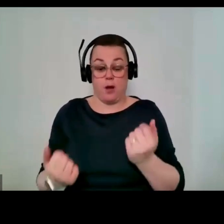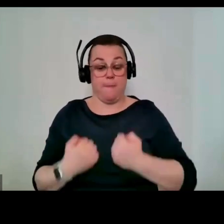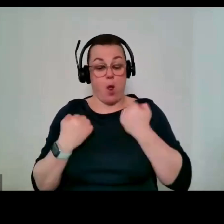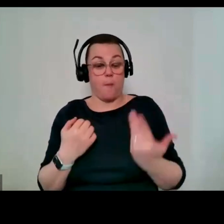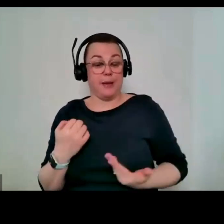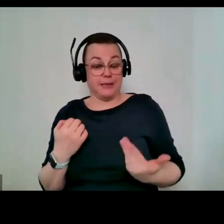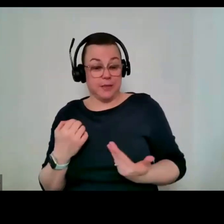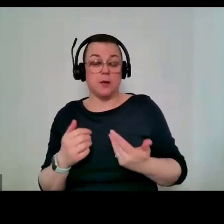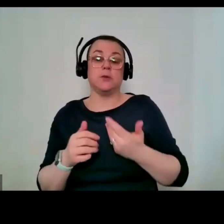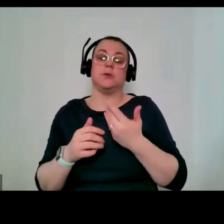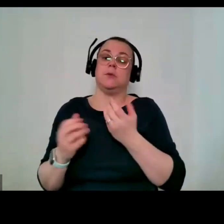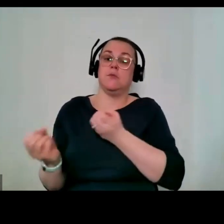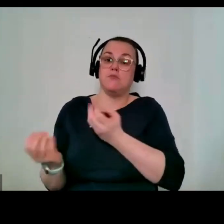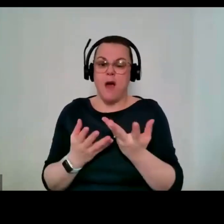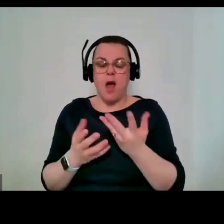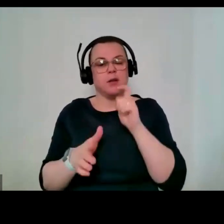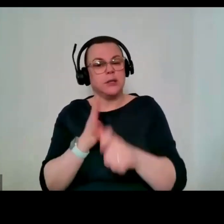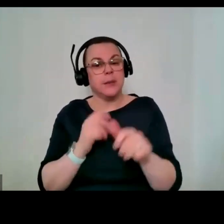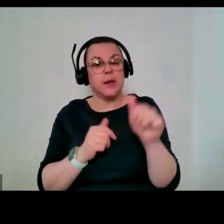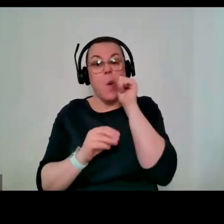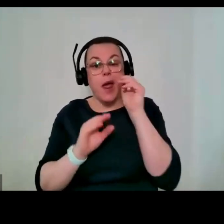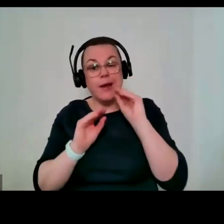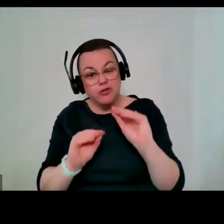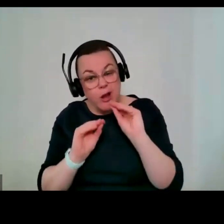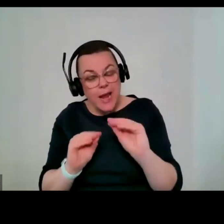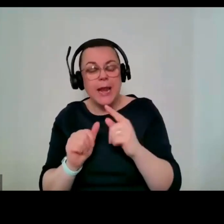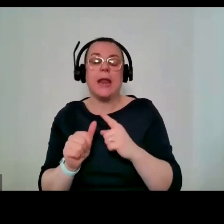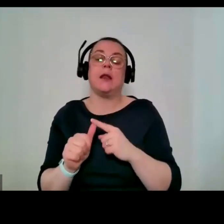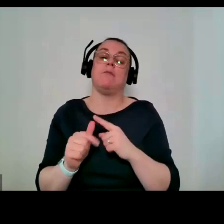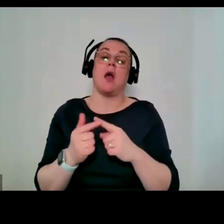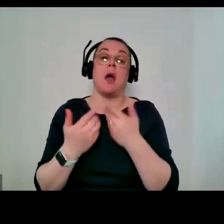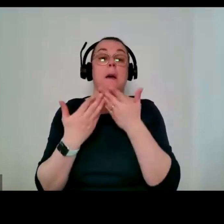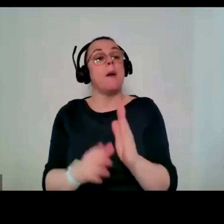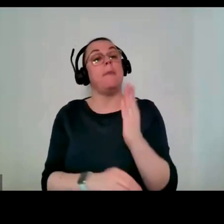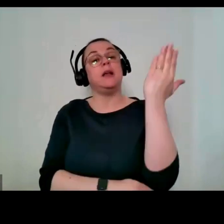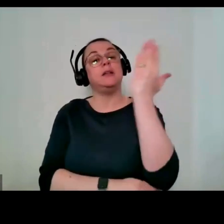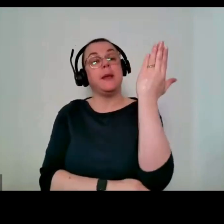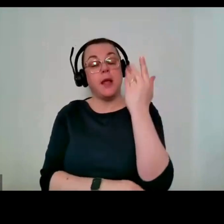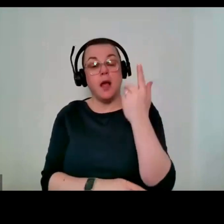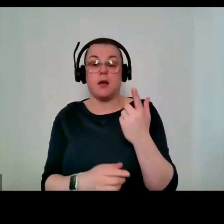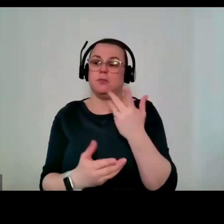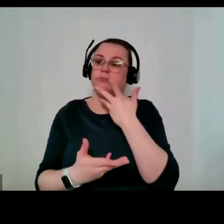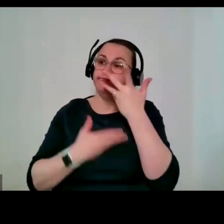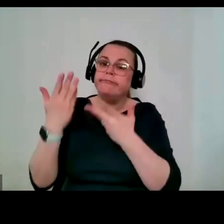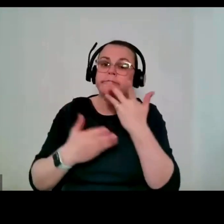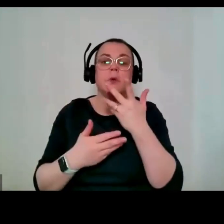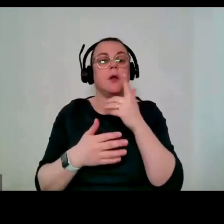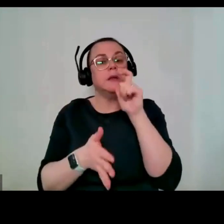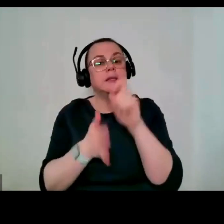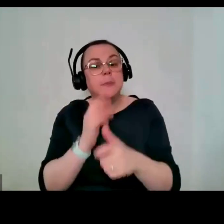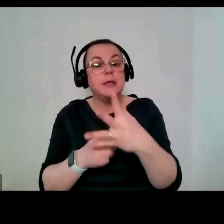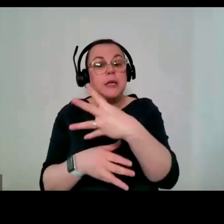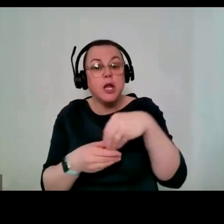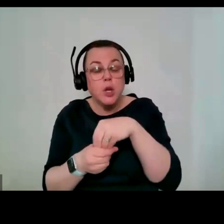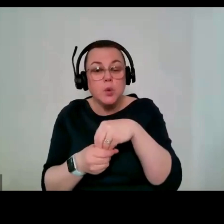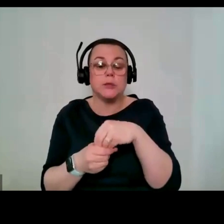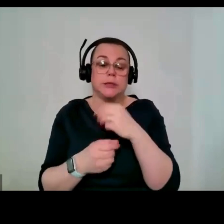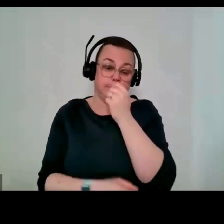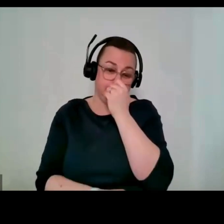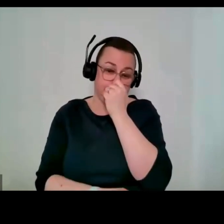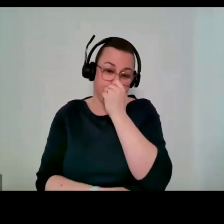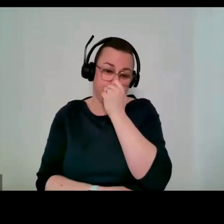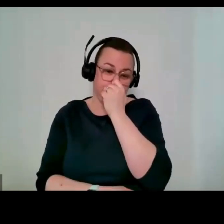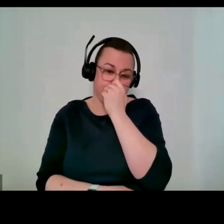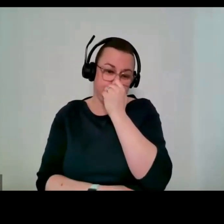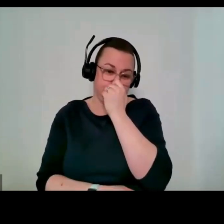providing disability awareness training and public speaking on disability, inclusion and mental health. And